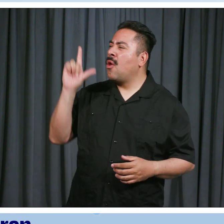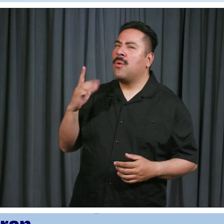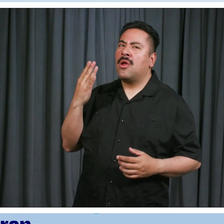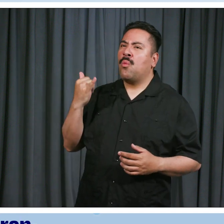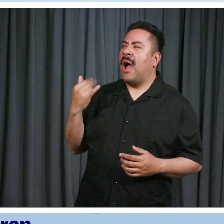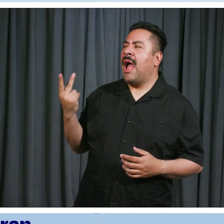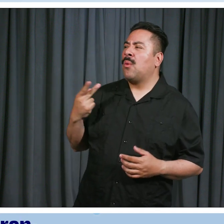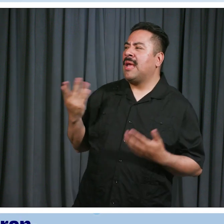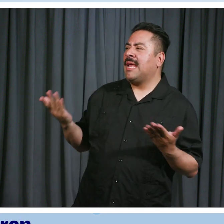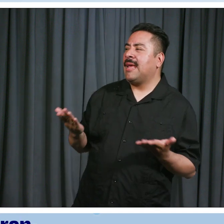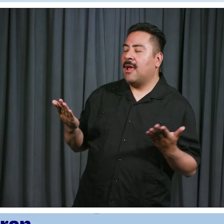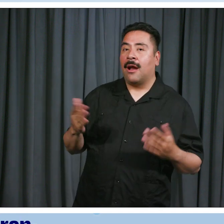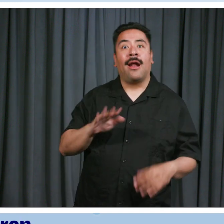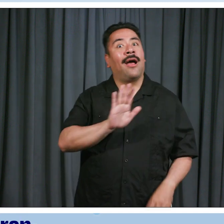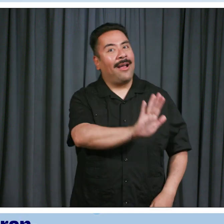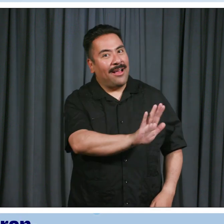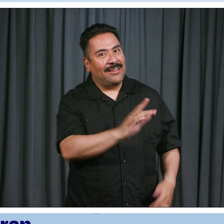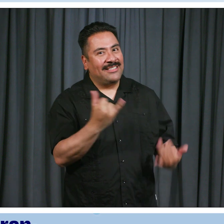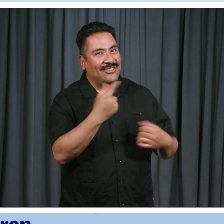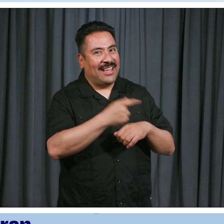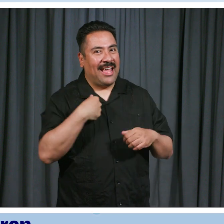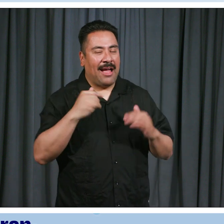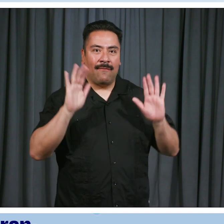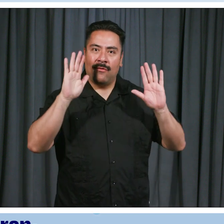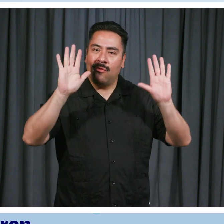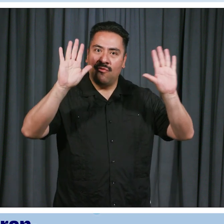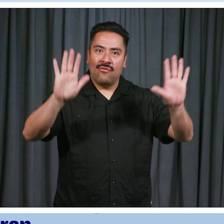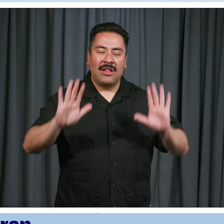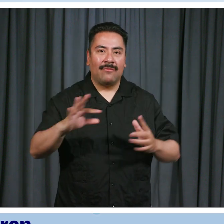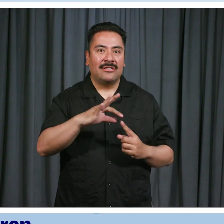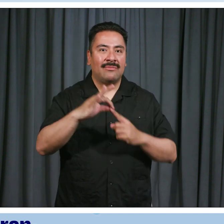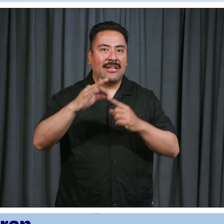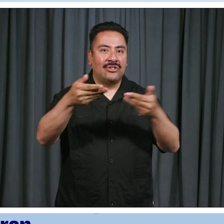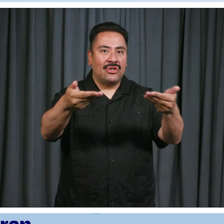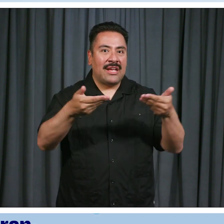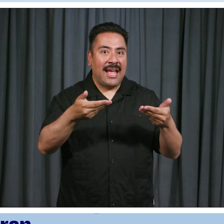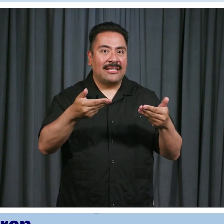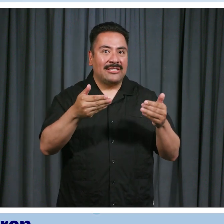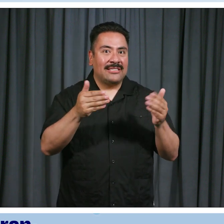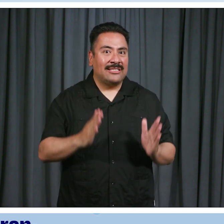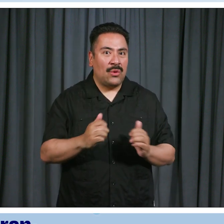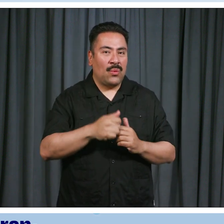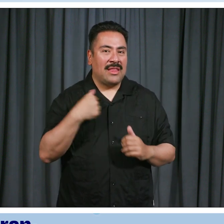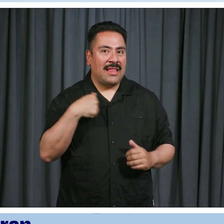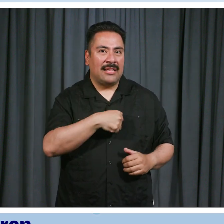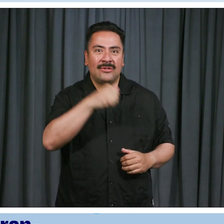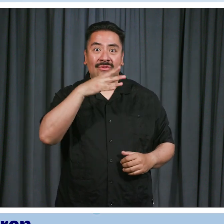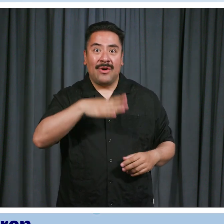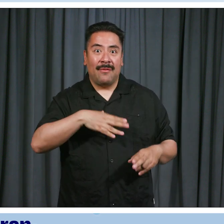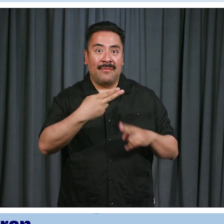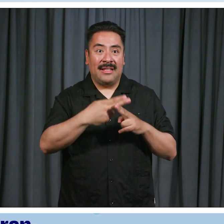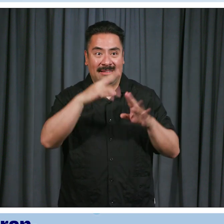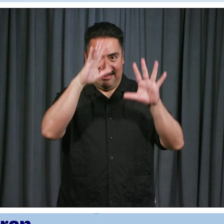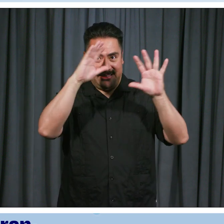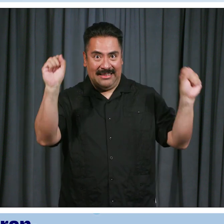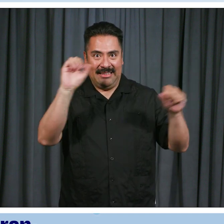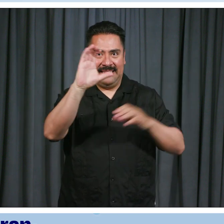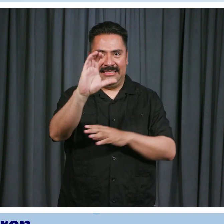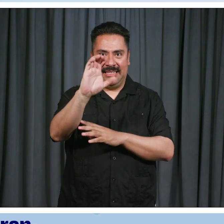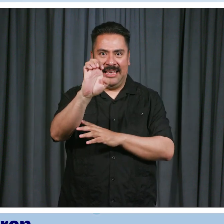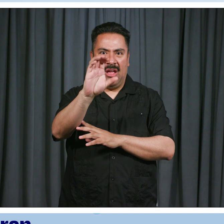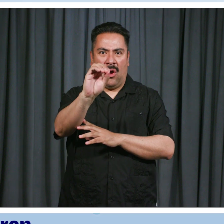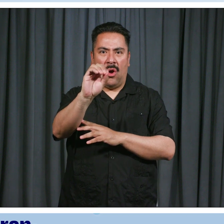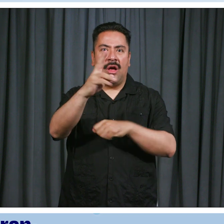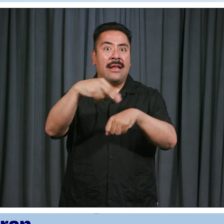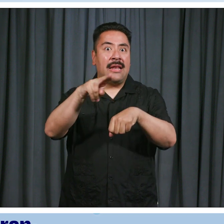well, today we have a wonderful special guest with us. She has been the CEO of the